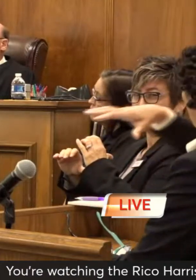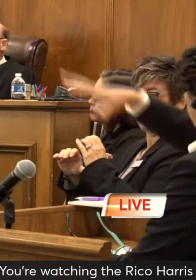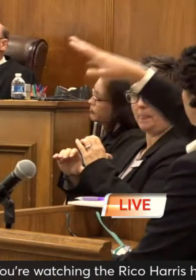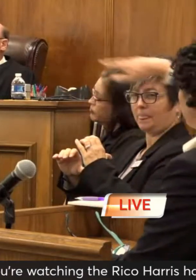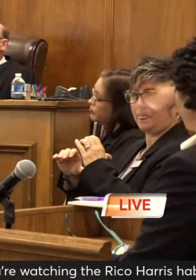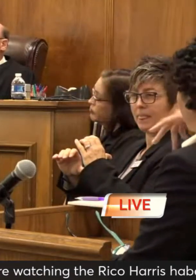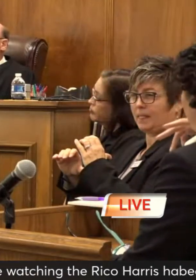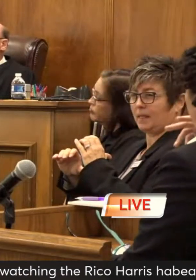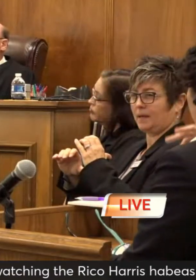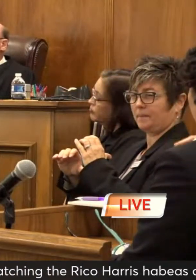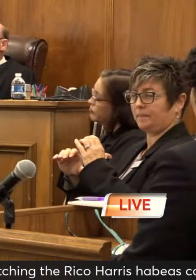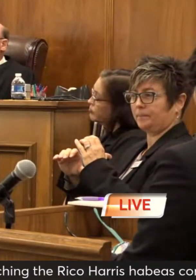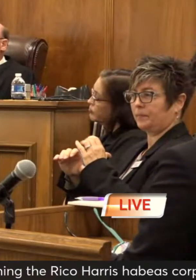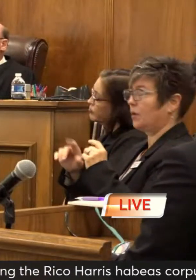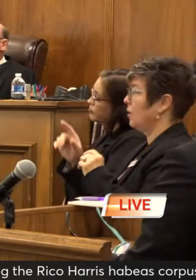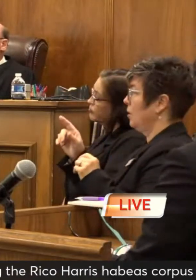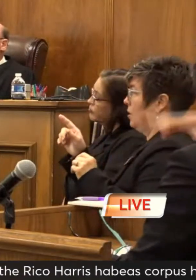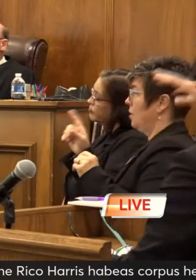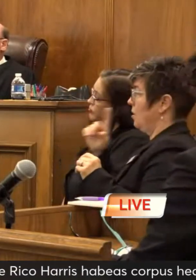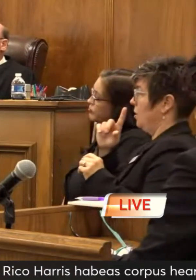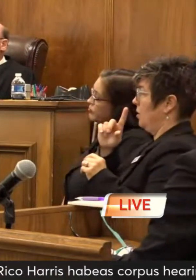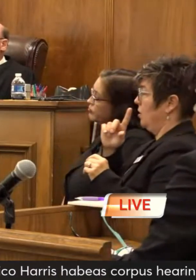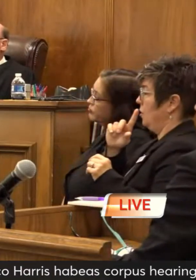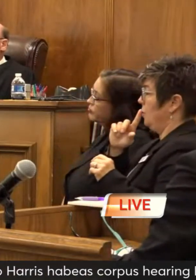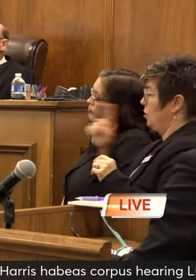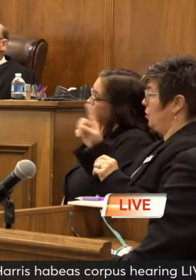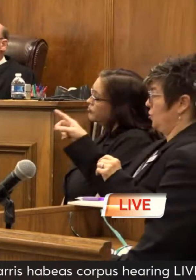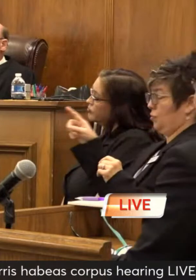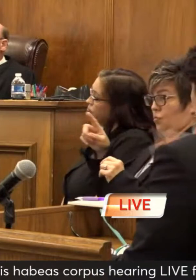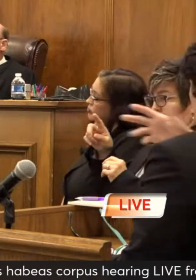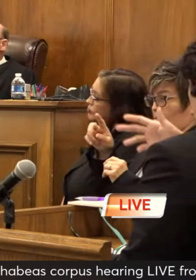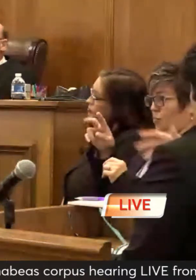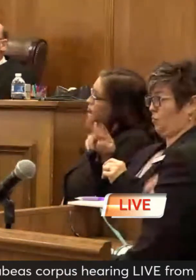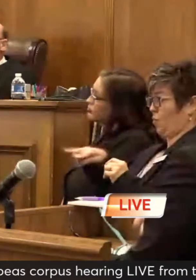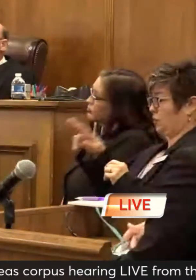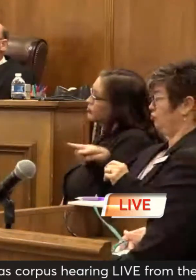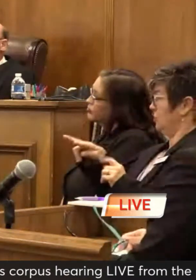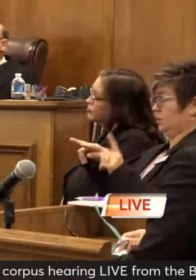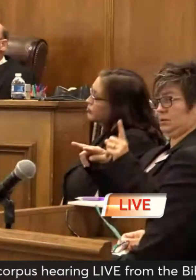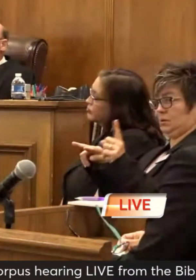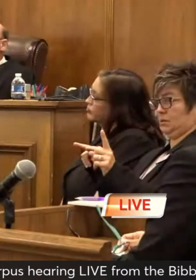Are you watching Mr. Harris communicate with others?